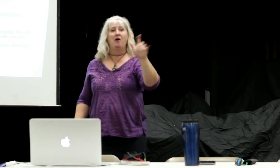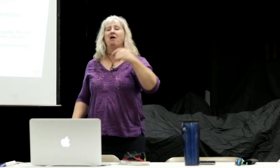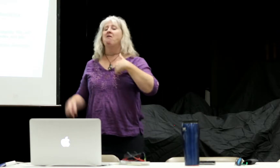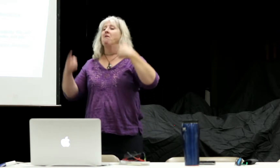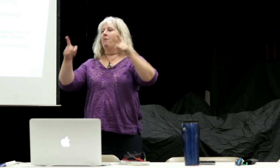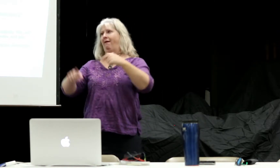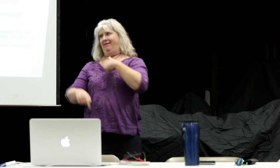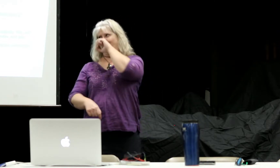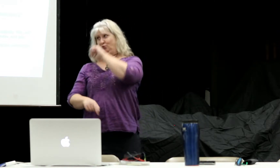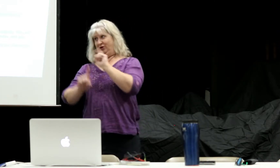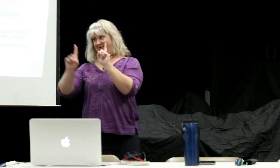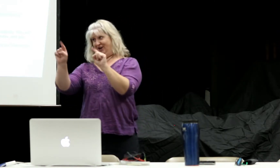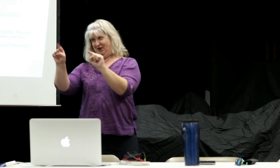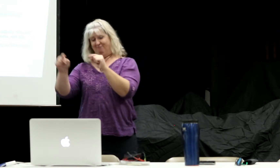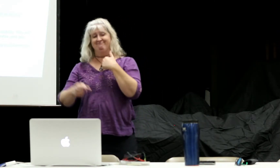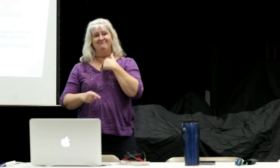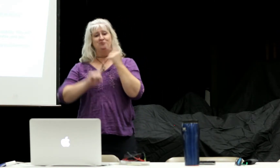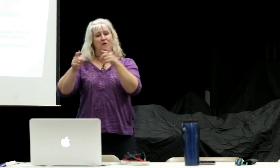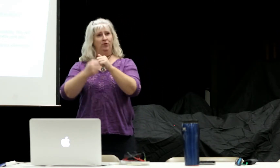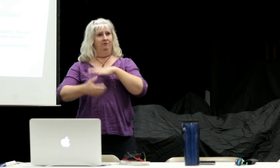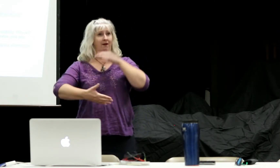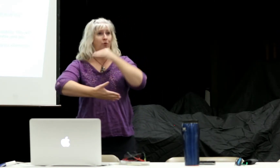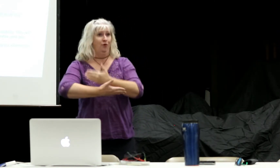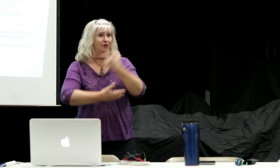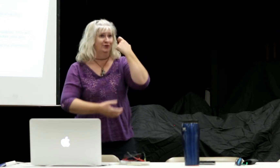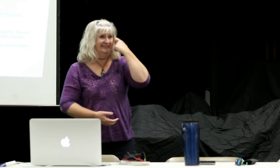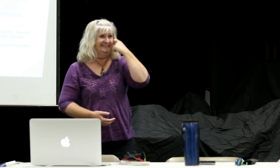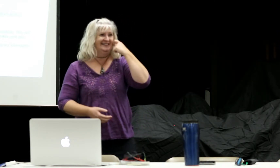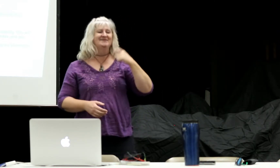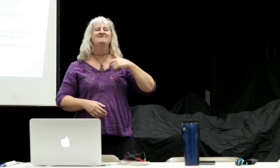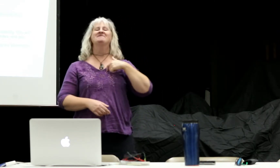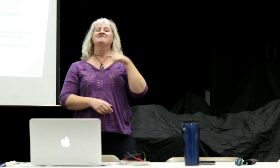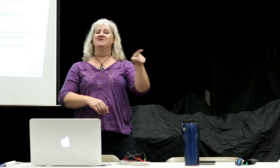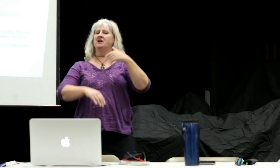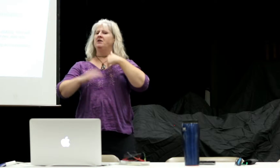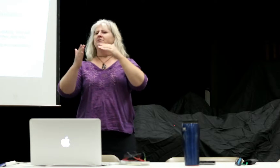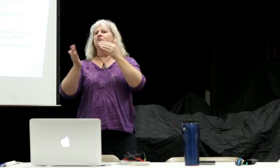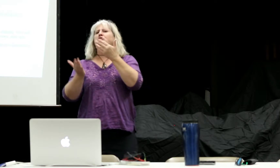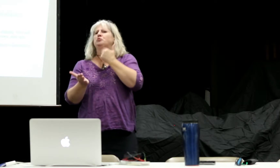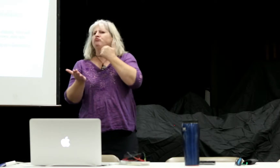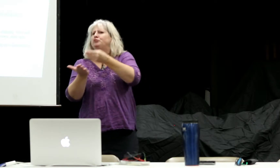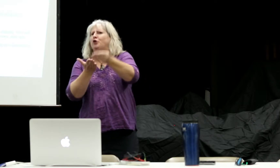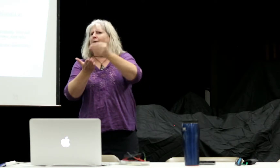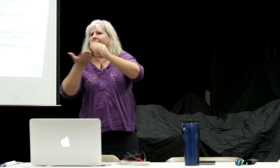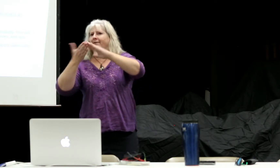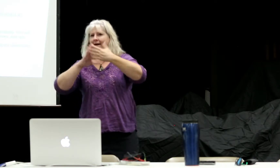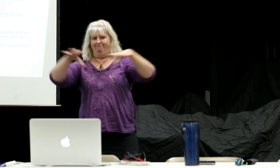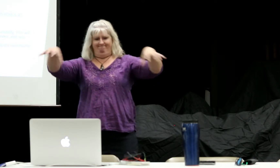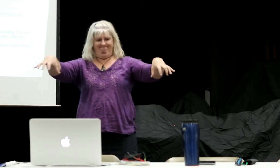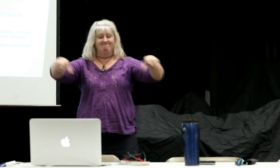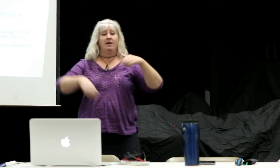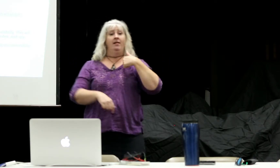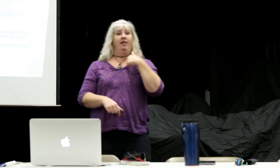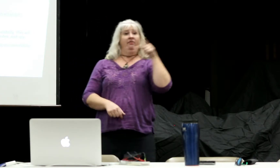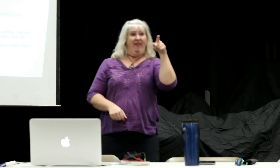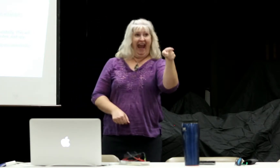beach. I love going to Cambria with my daughter. We went recently, and there was it's a really cute